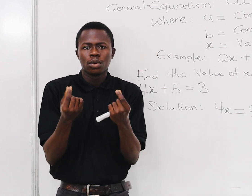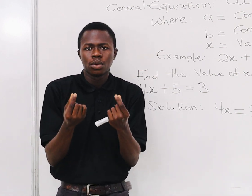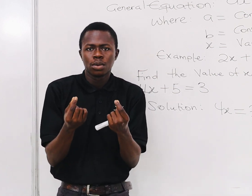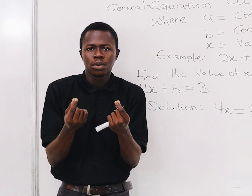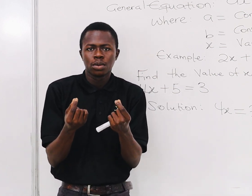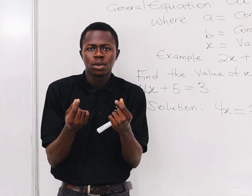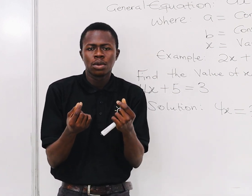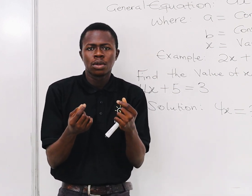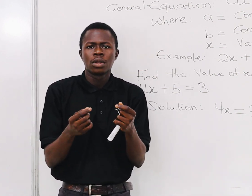what do?